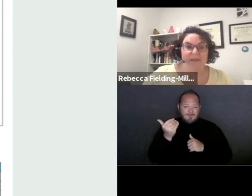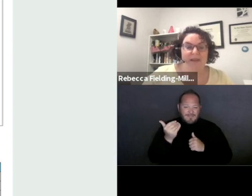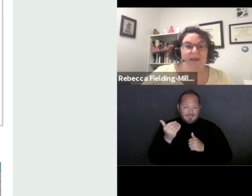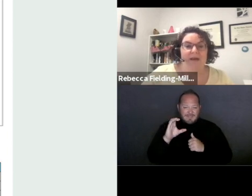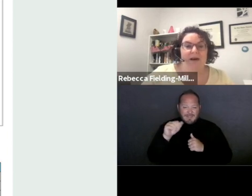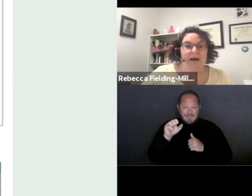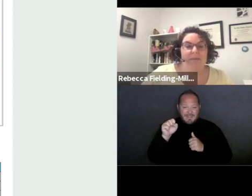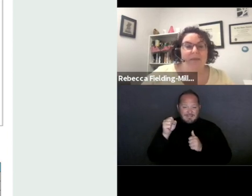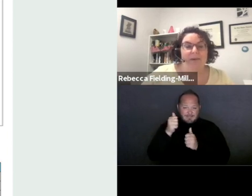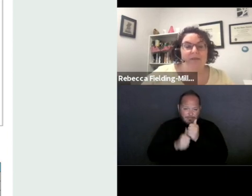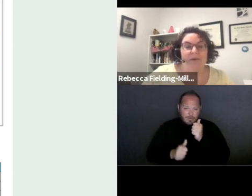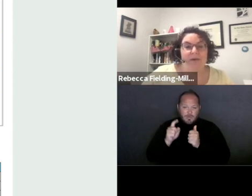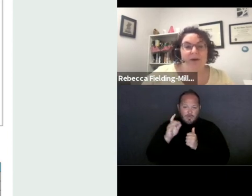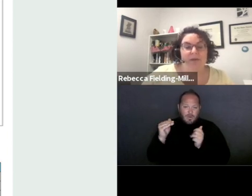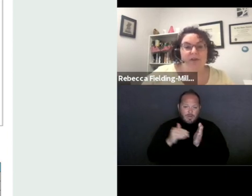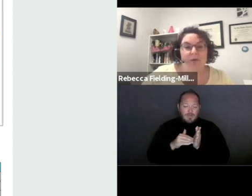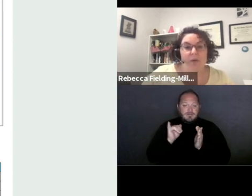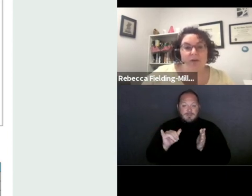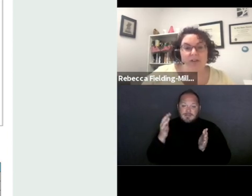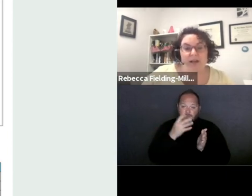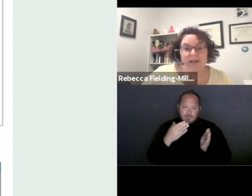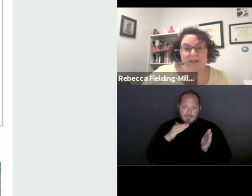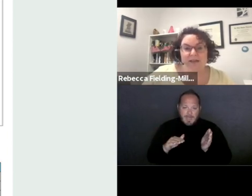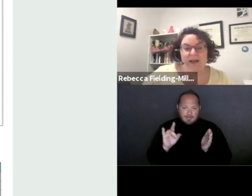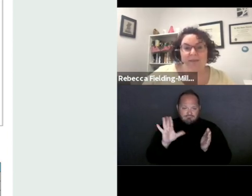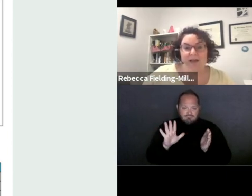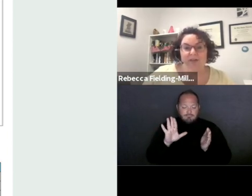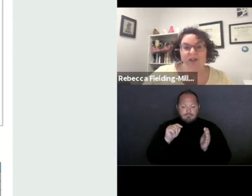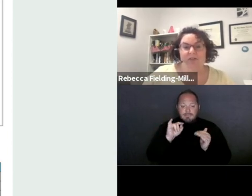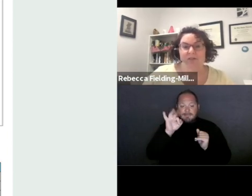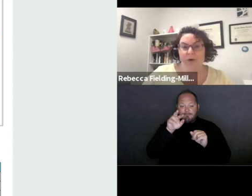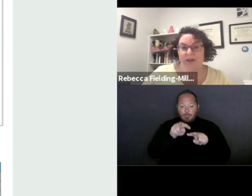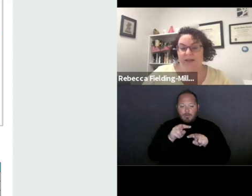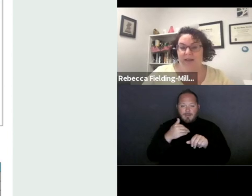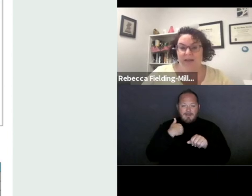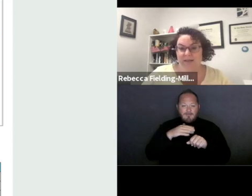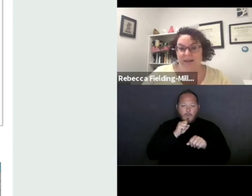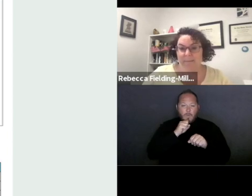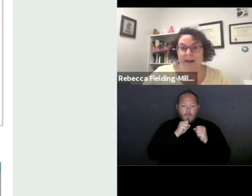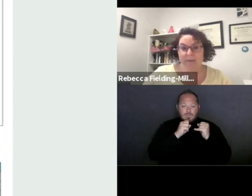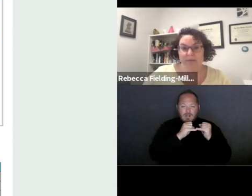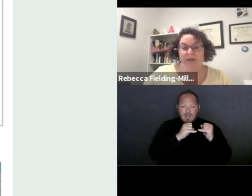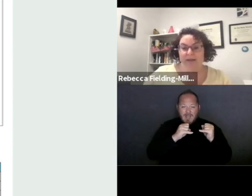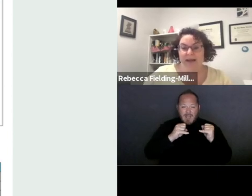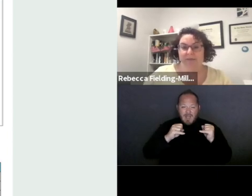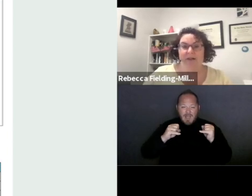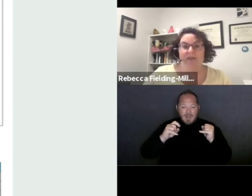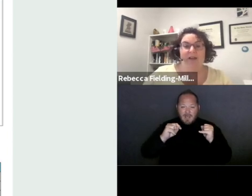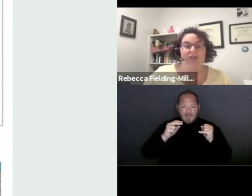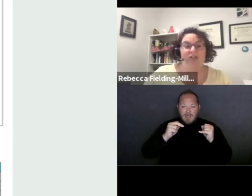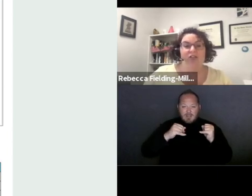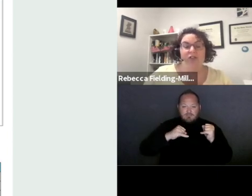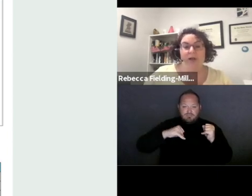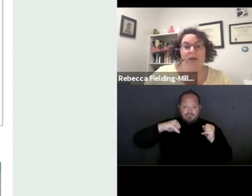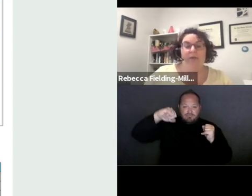bad. But if you look, there's an orange line that's climbing just vertically. It's like a mountain. It's like Everest,